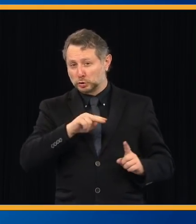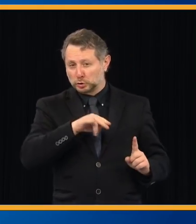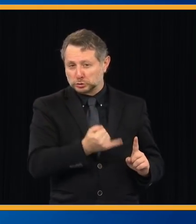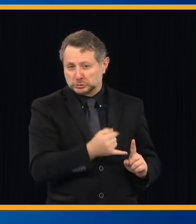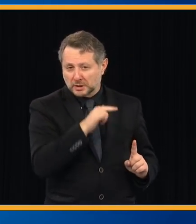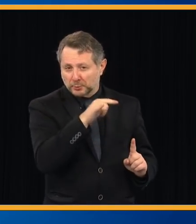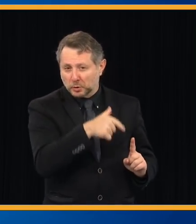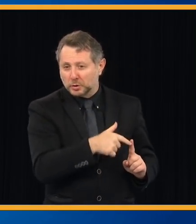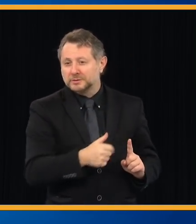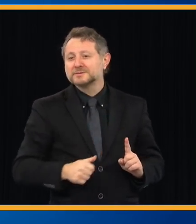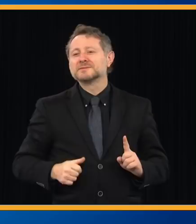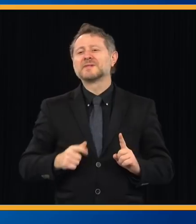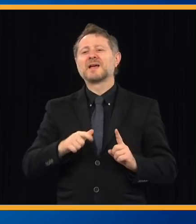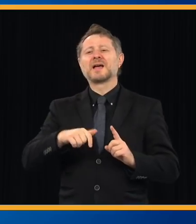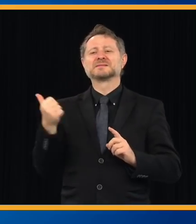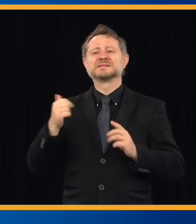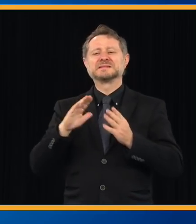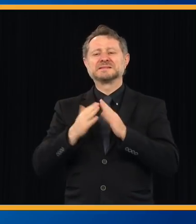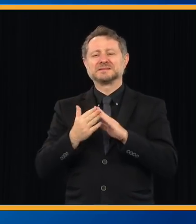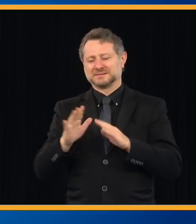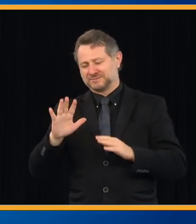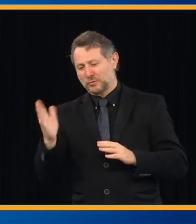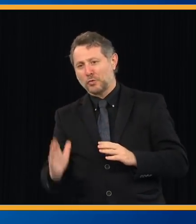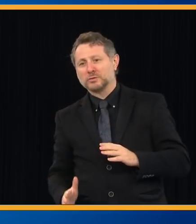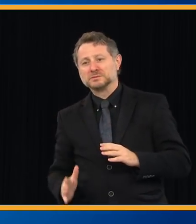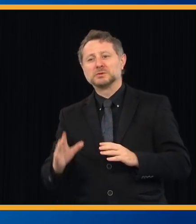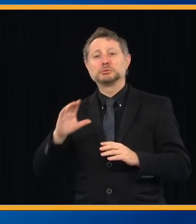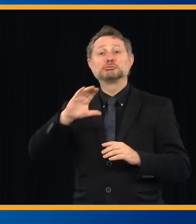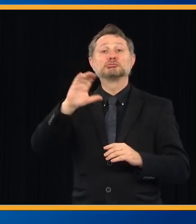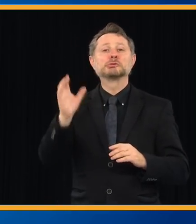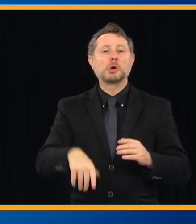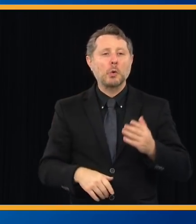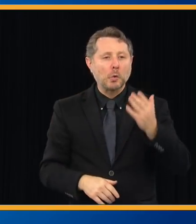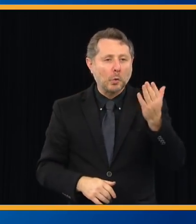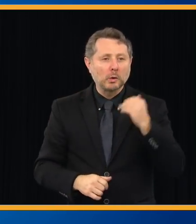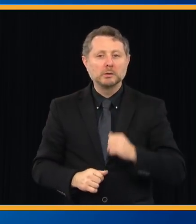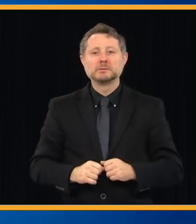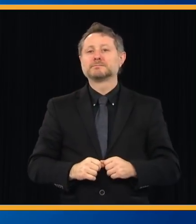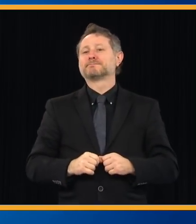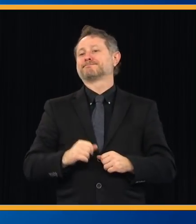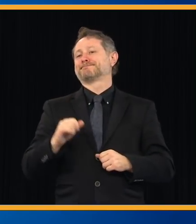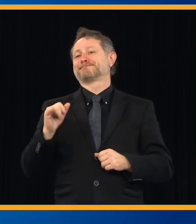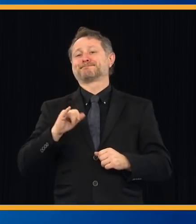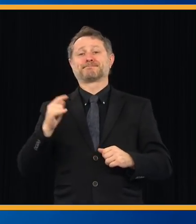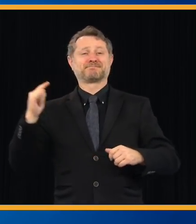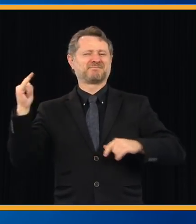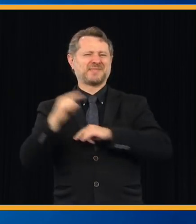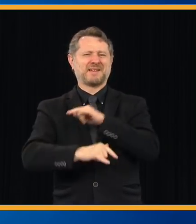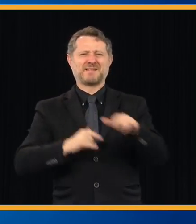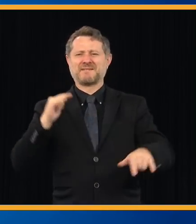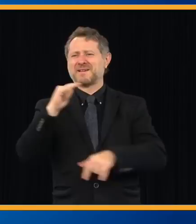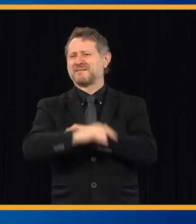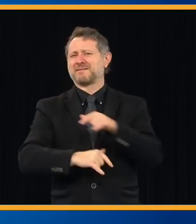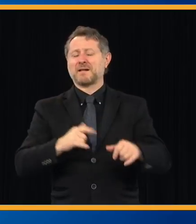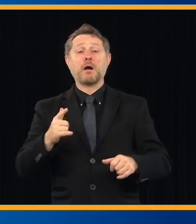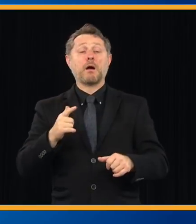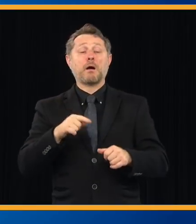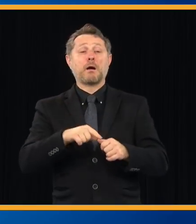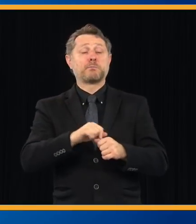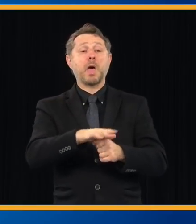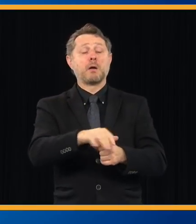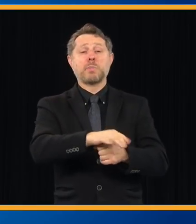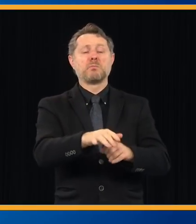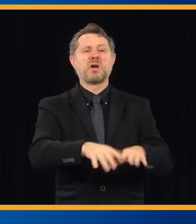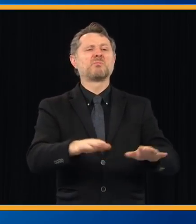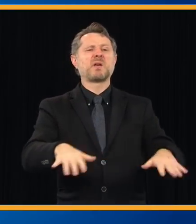the East Coast, flew to Chicago. And you can see why, right? The virus wasn't going to stay in China